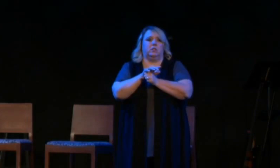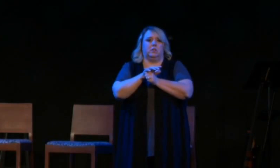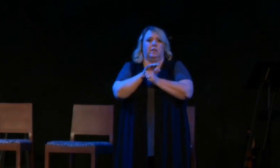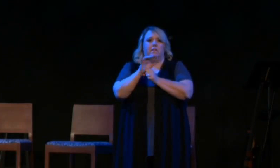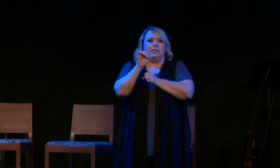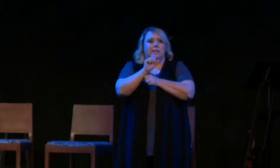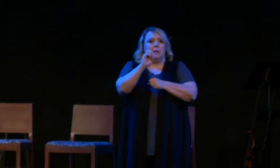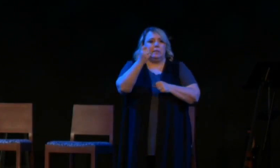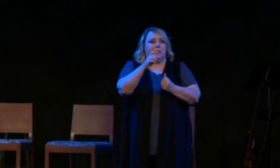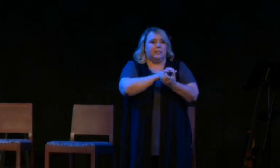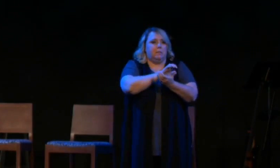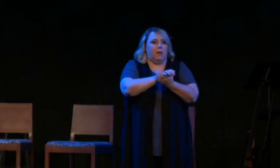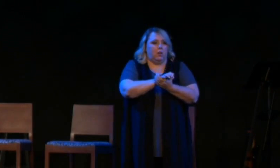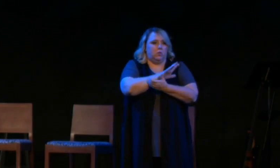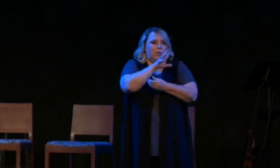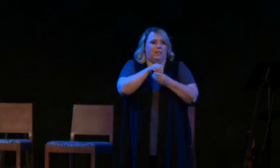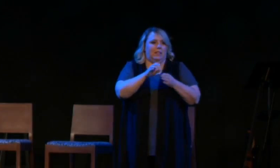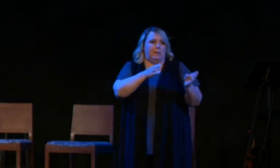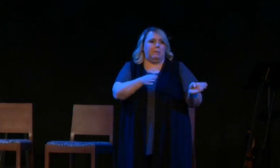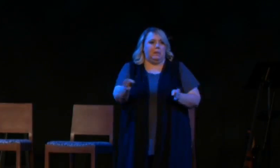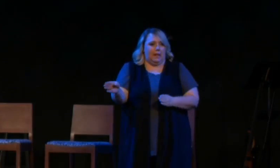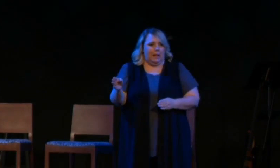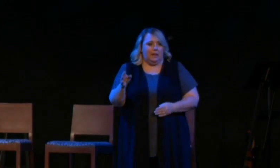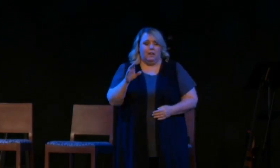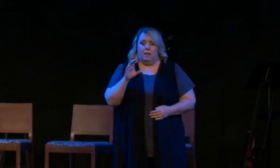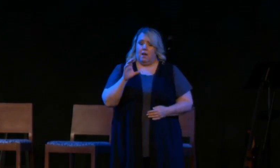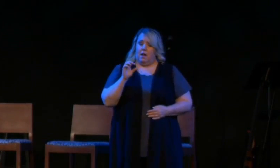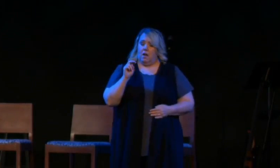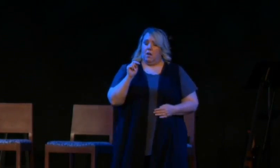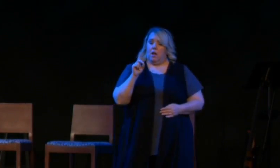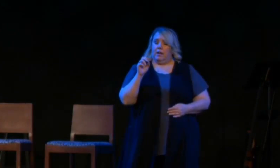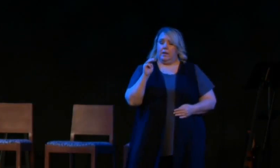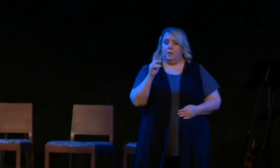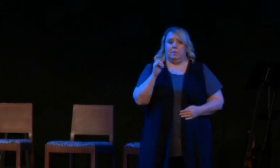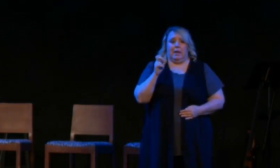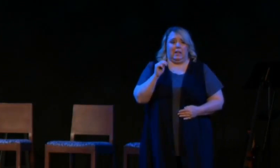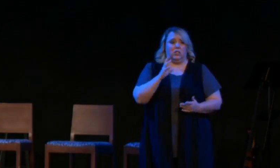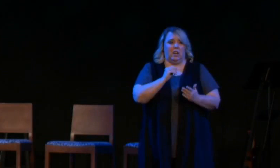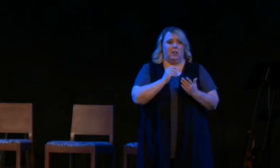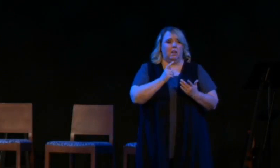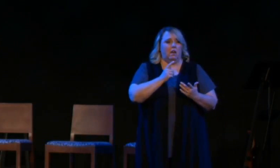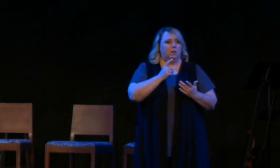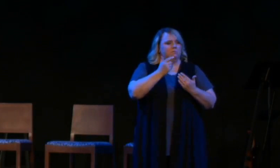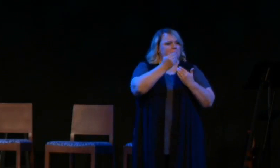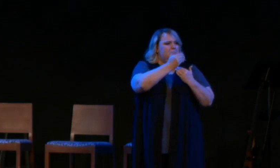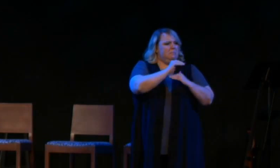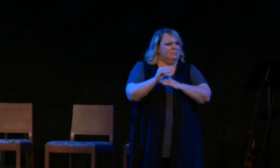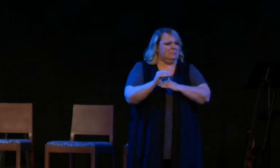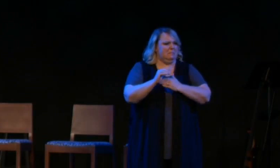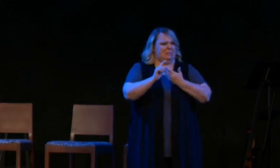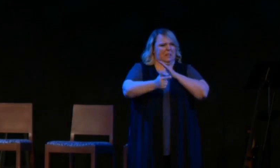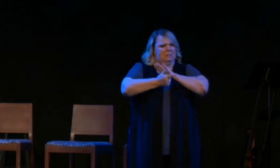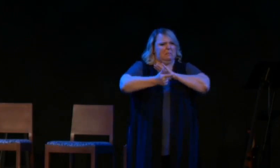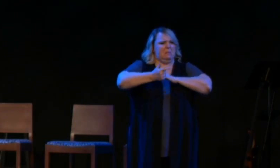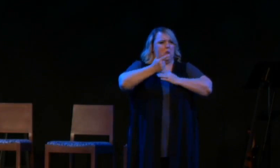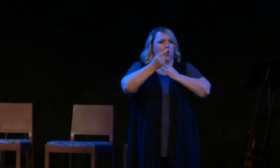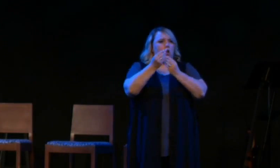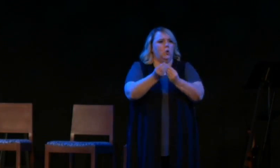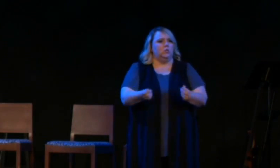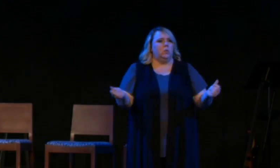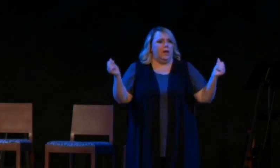same-sex marriage in this plan. The condemnation and the prohibition goes away. So what does that mean if it's